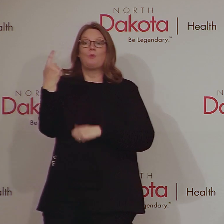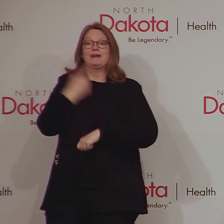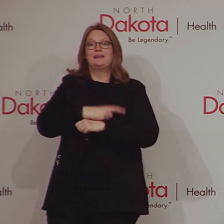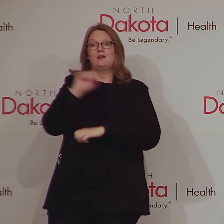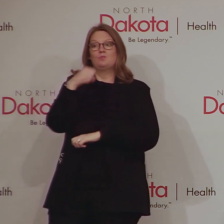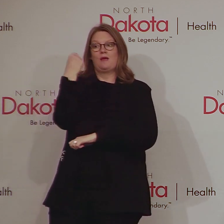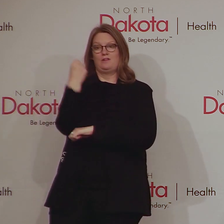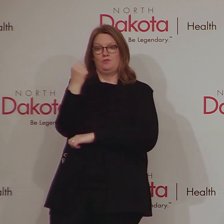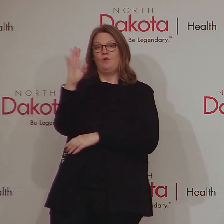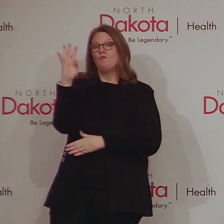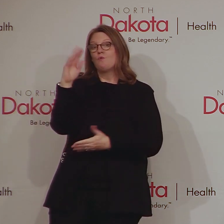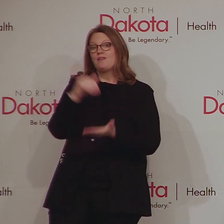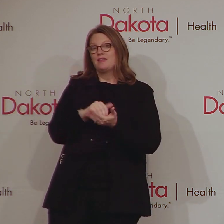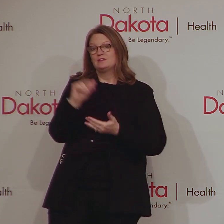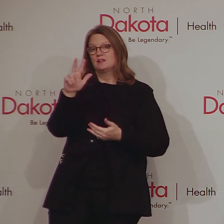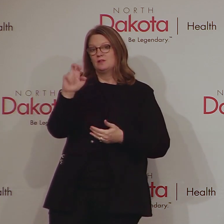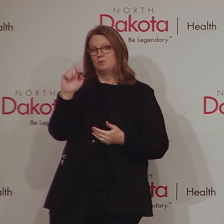of